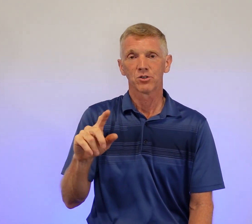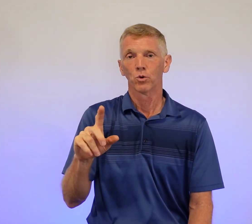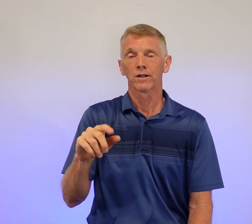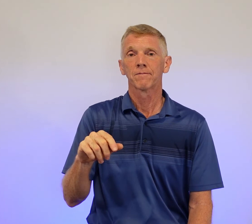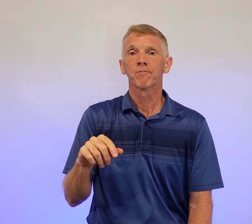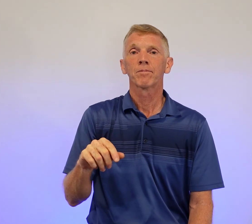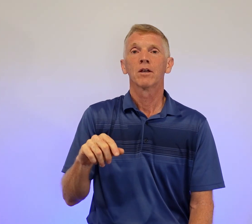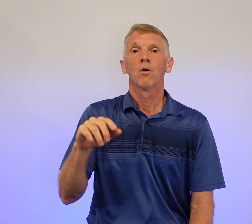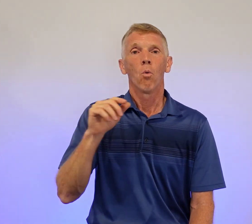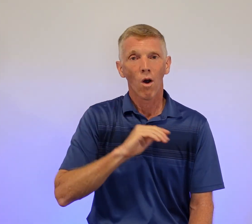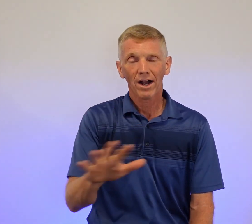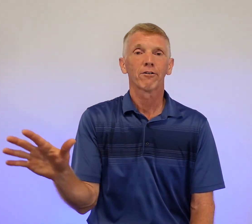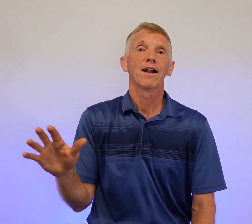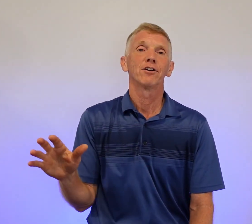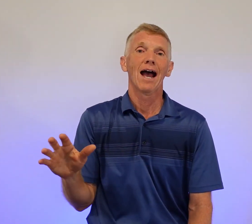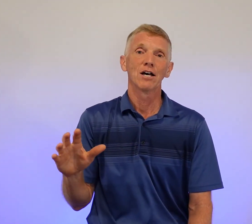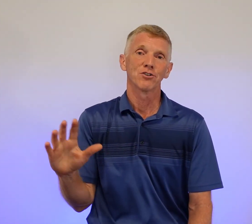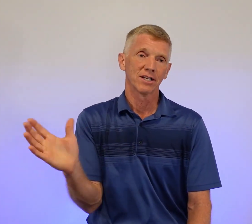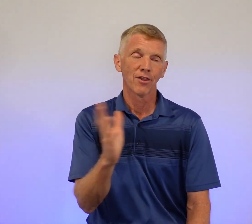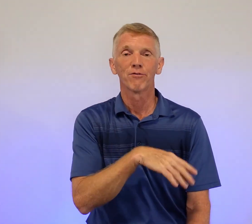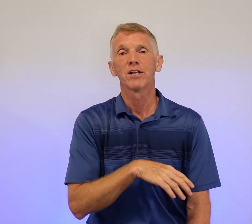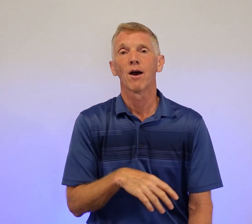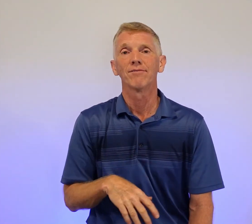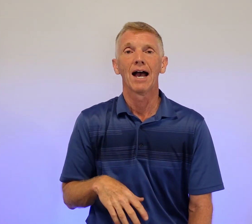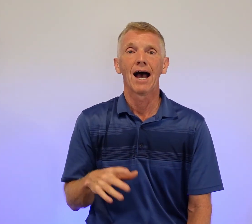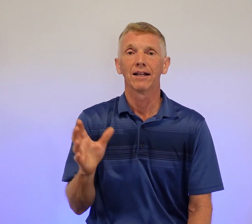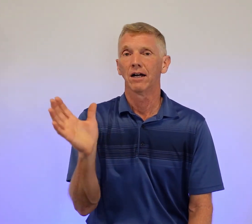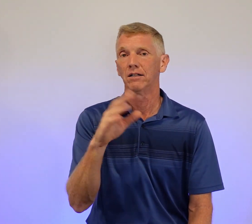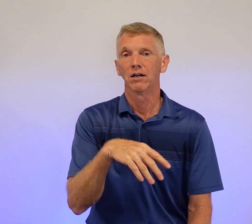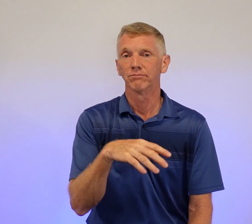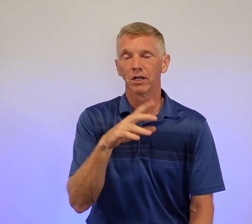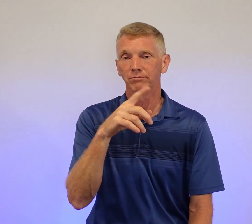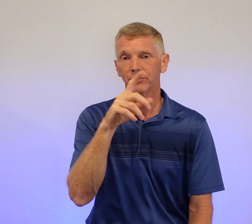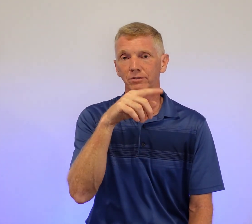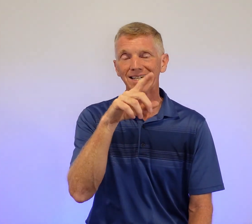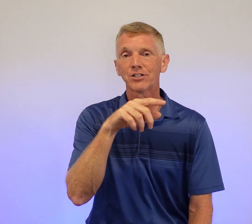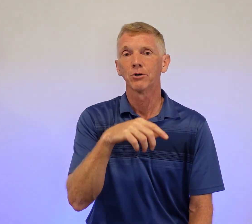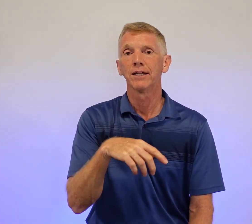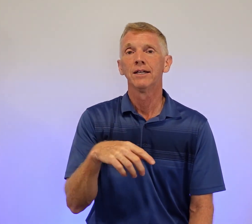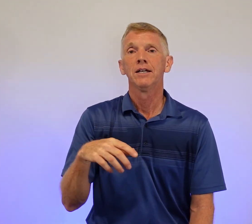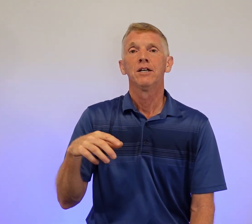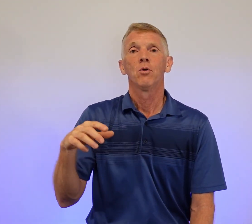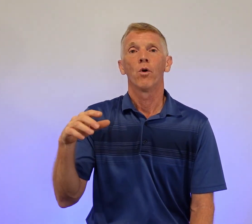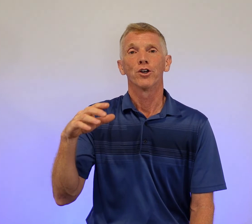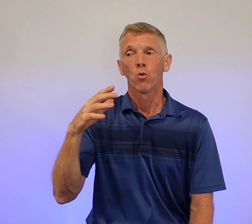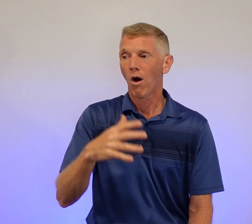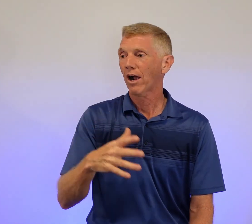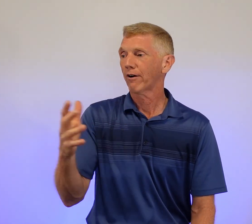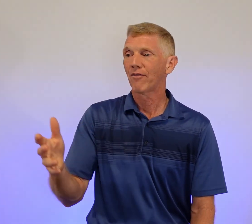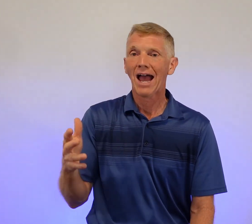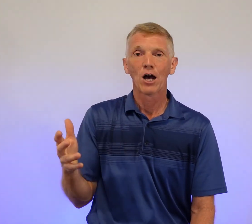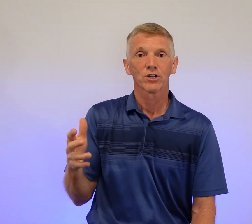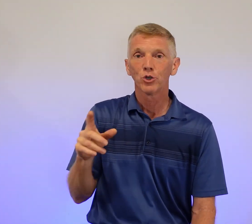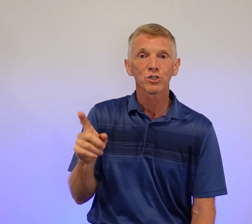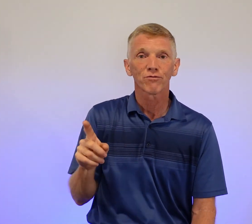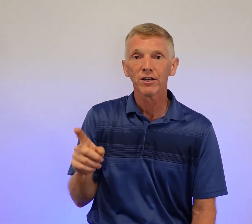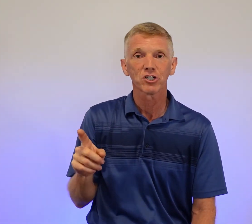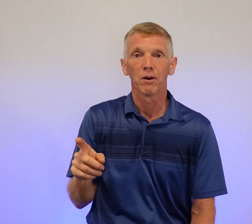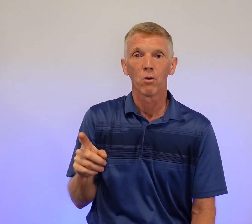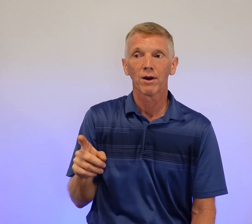work. Walk around your house. There's another video I've got, I'll link to it, where you walk around the house and you just finger spell. What do I